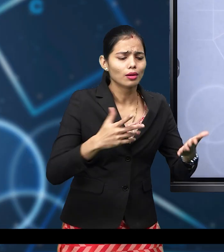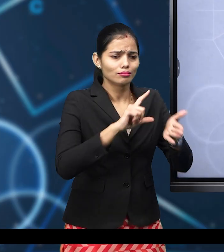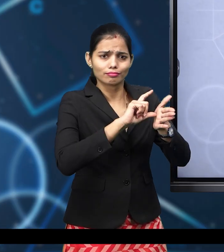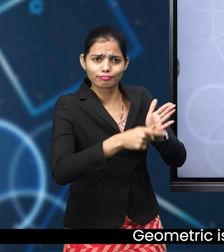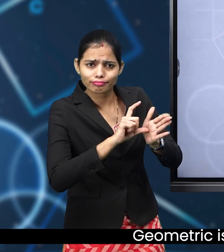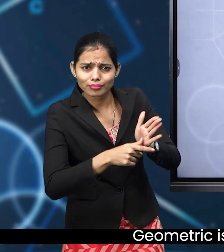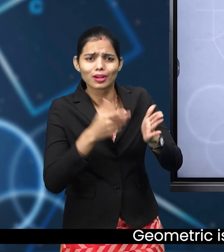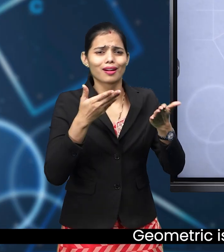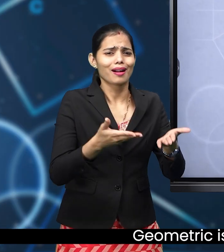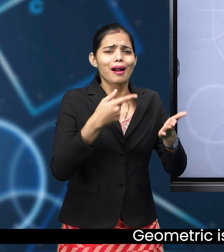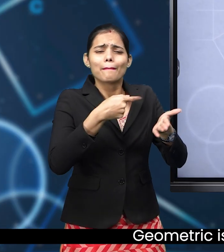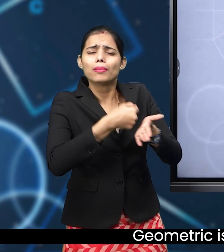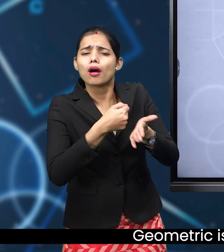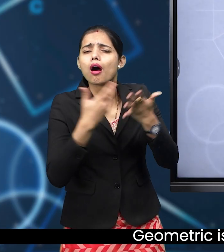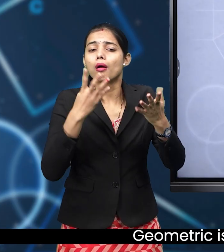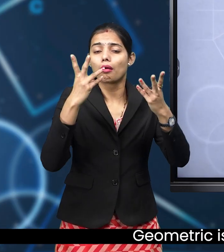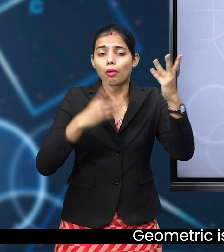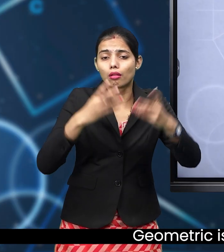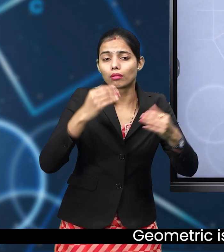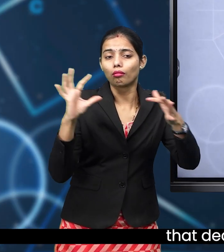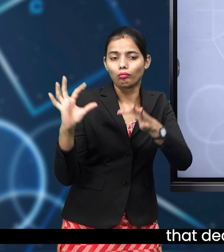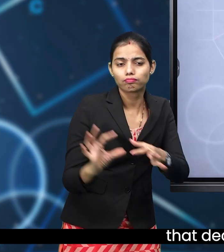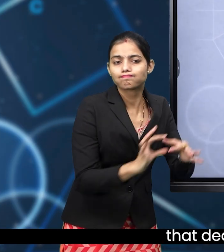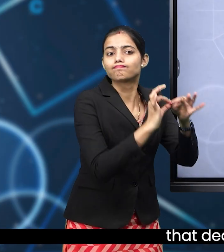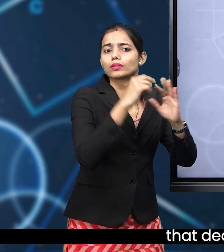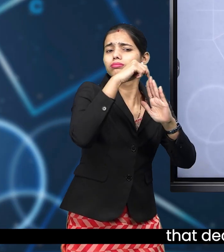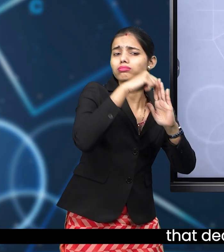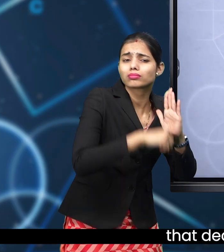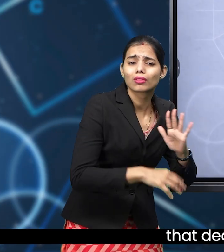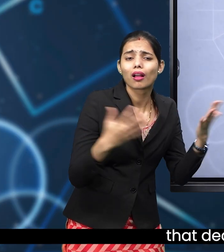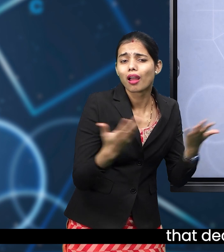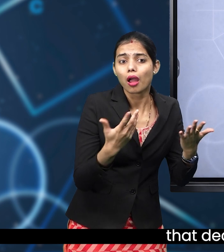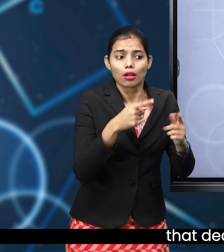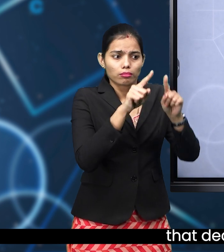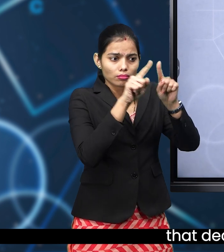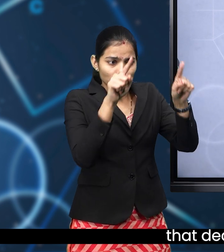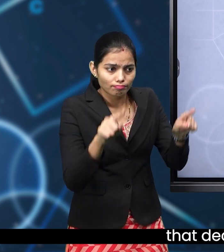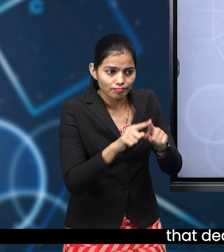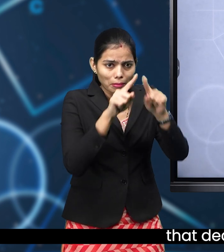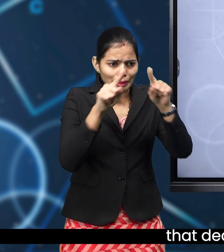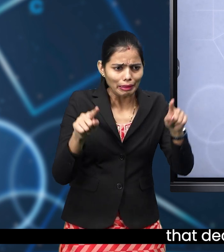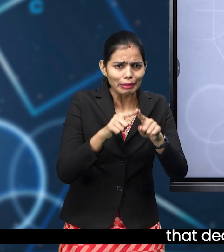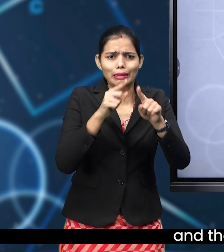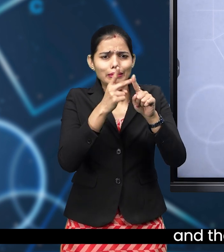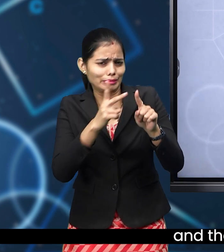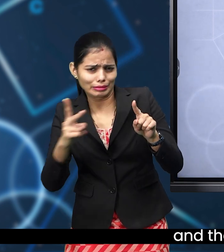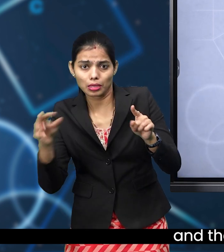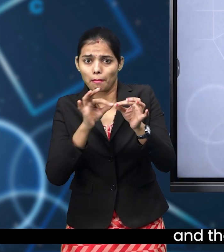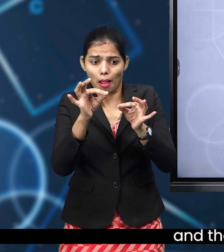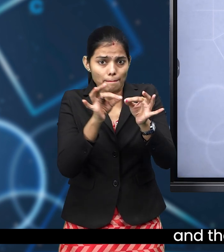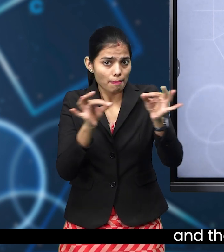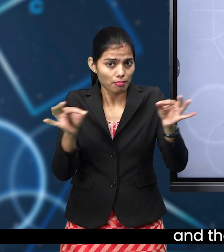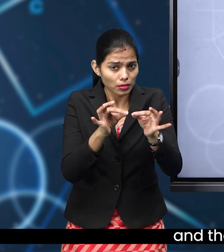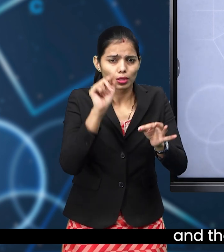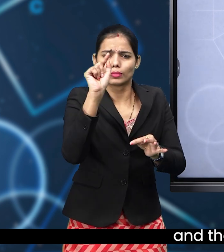Students, geometry is a branch of mathematics that deals with shapes, sizes and the